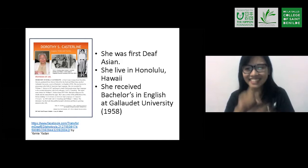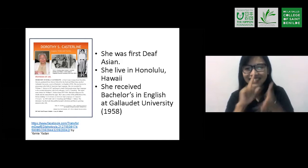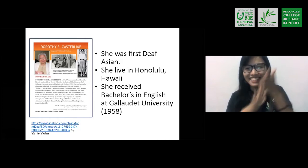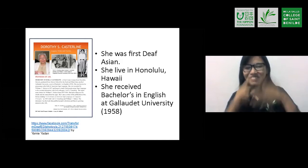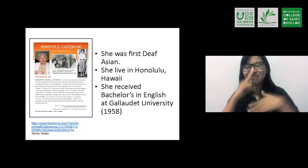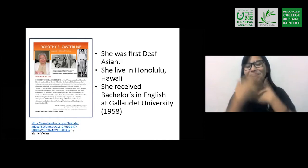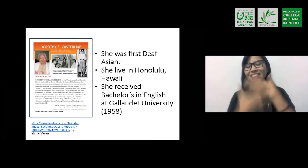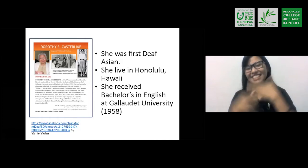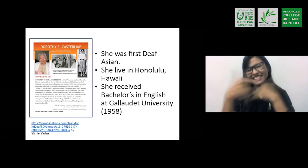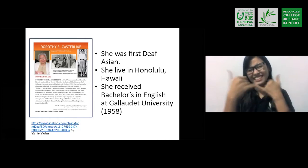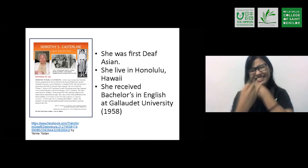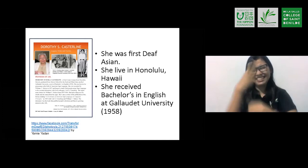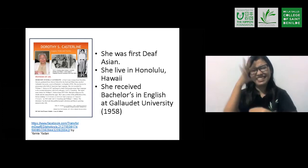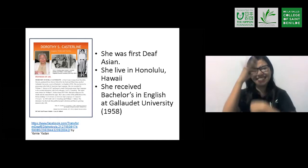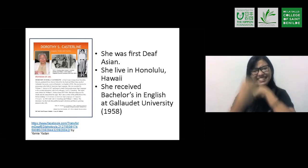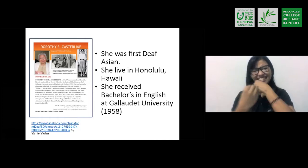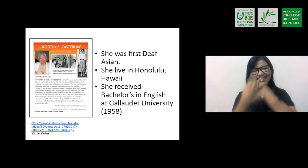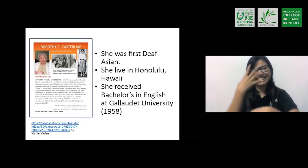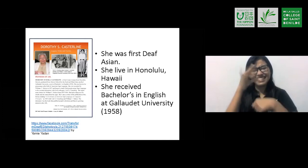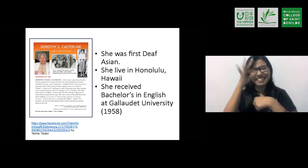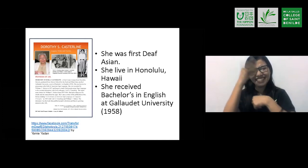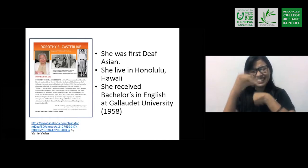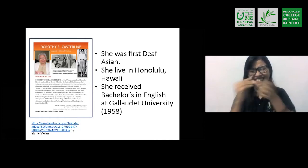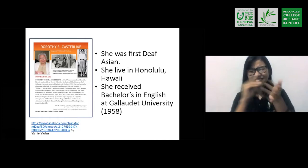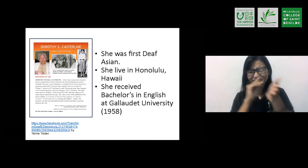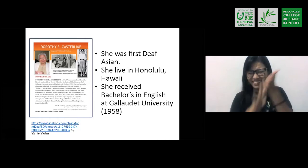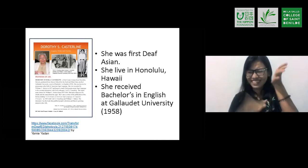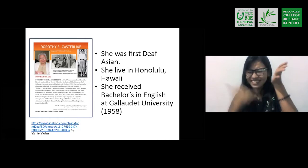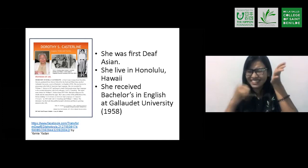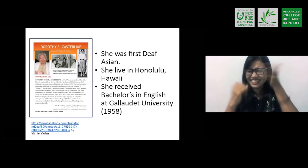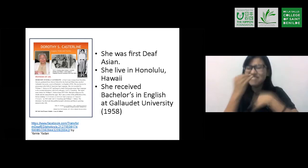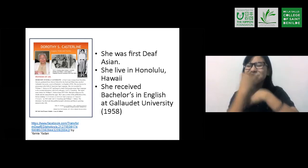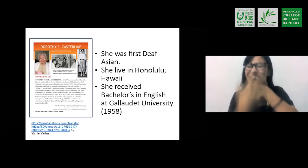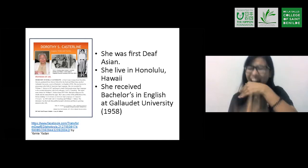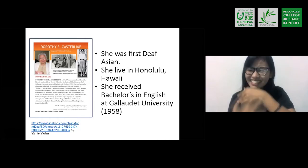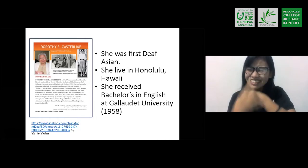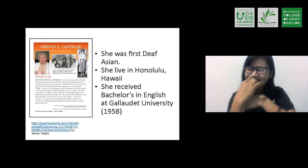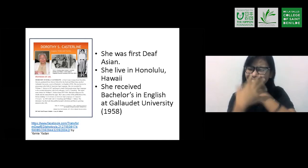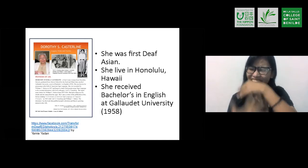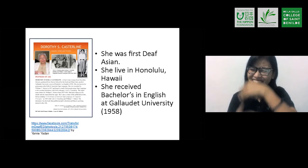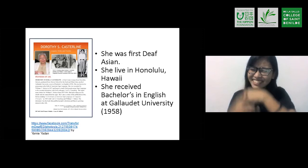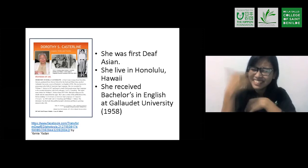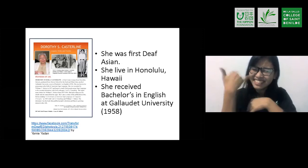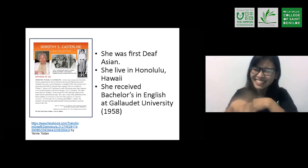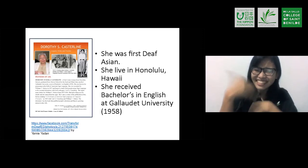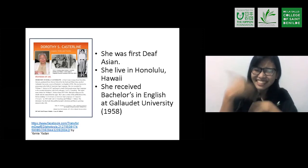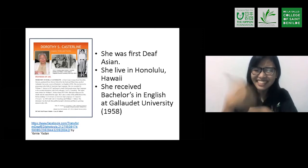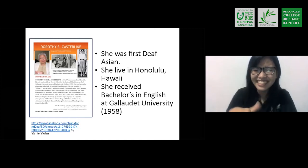she had Asian blood.